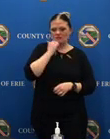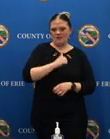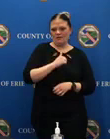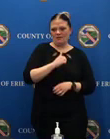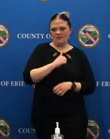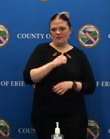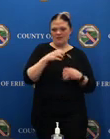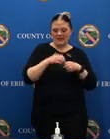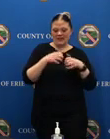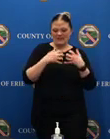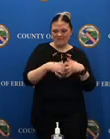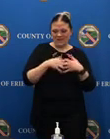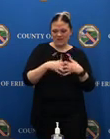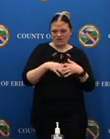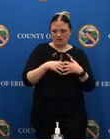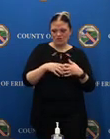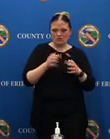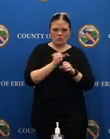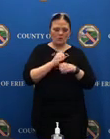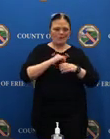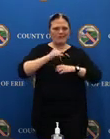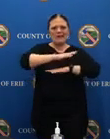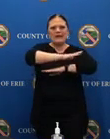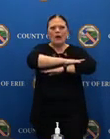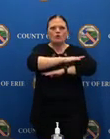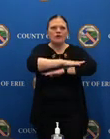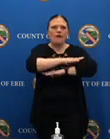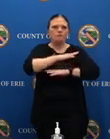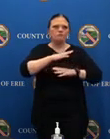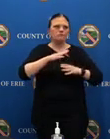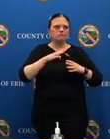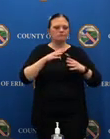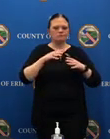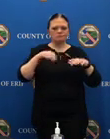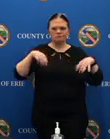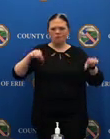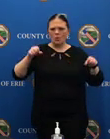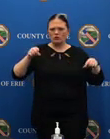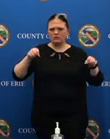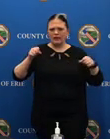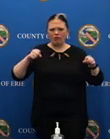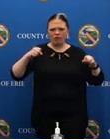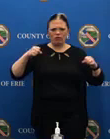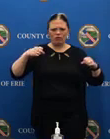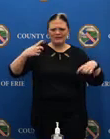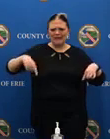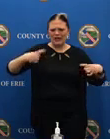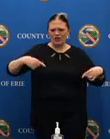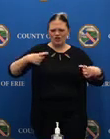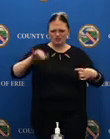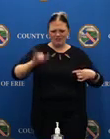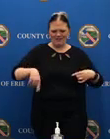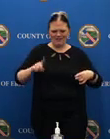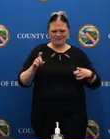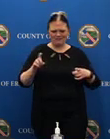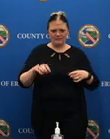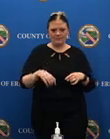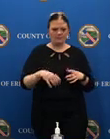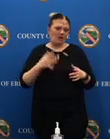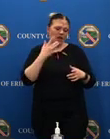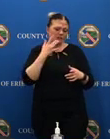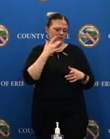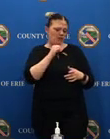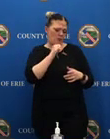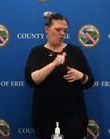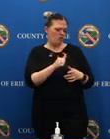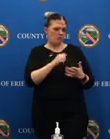in factories where they're making things like countertops and motorcycle tires and that sort of? I'd prefer they weren't.